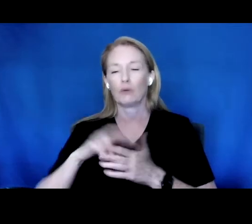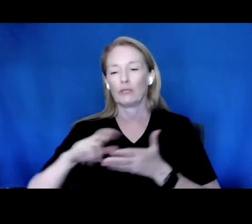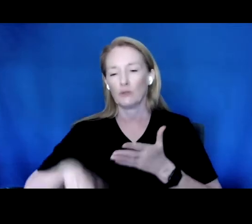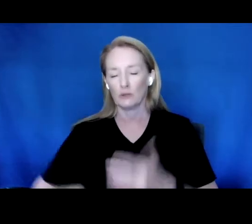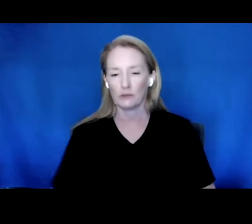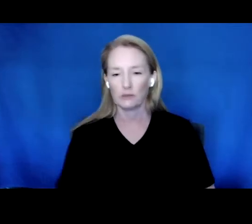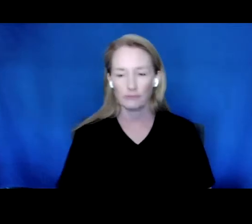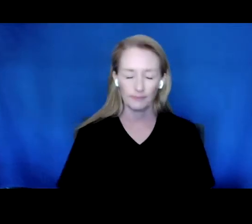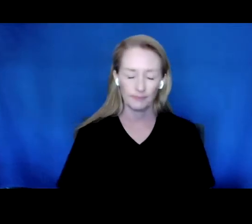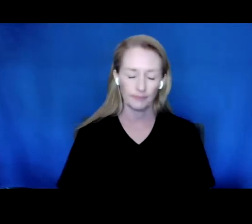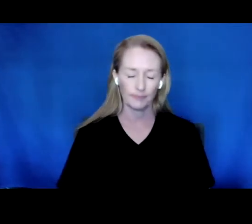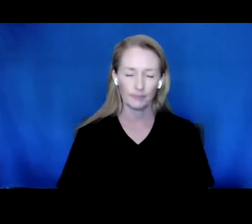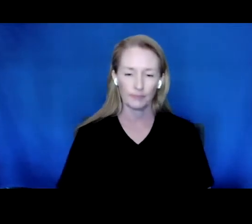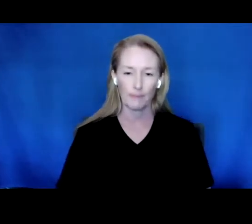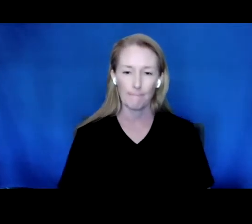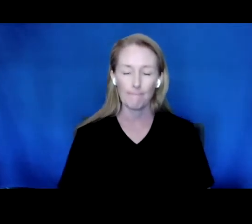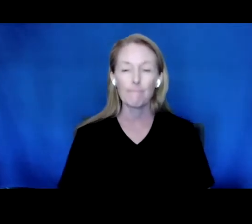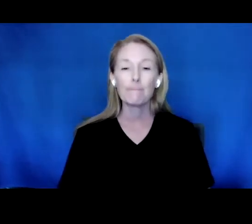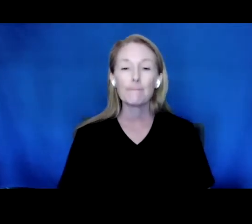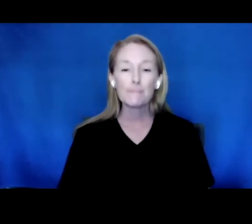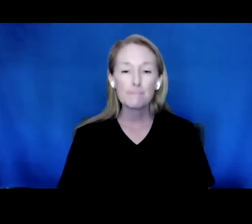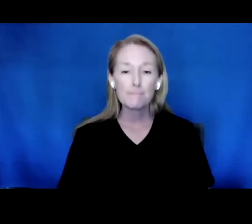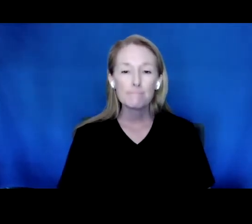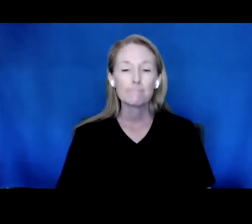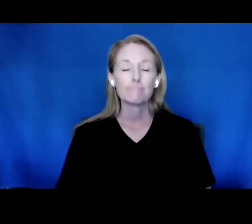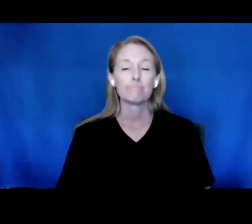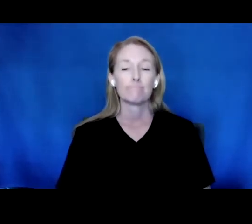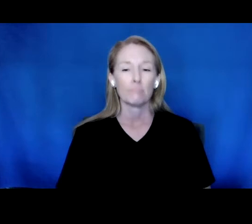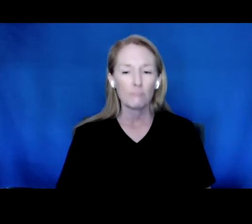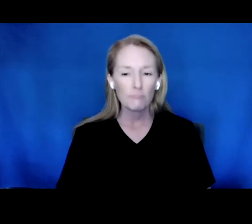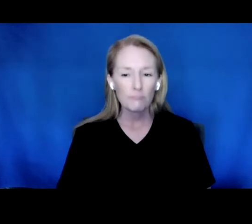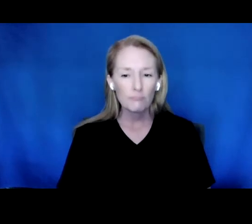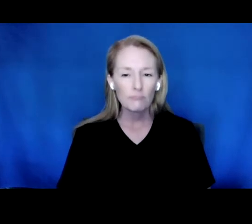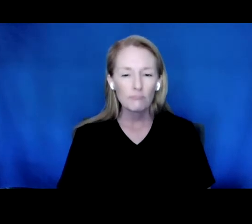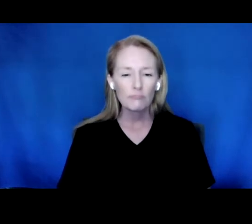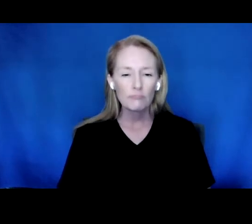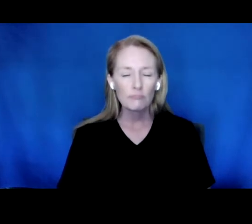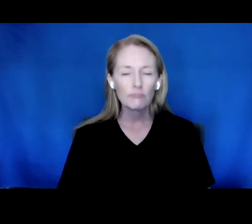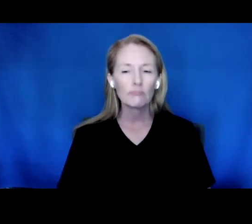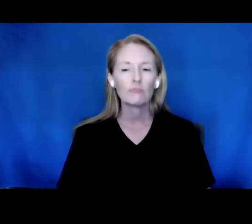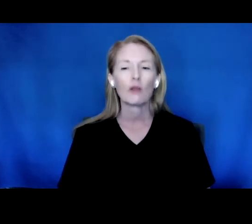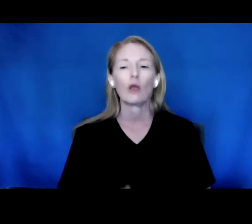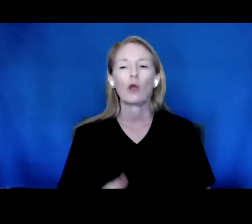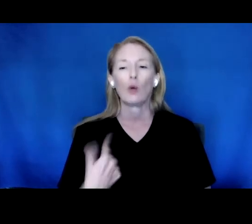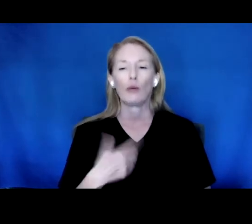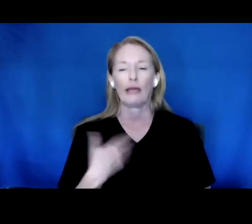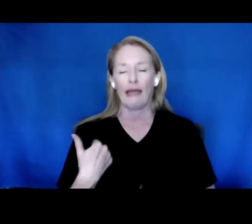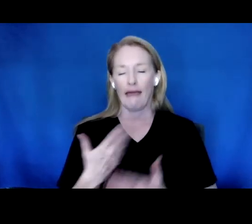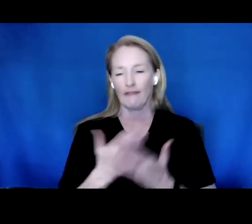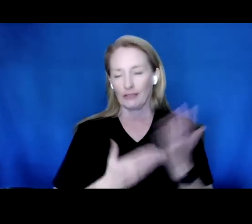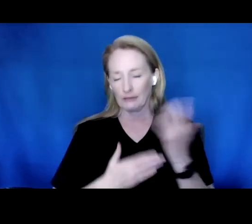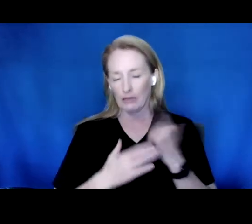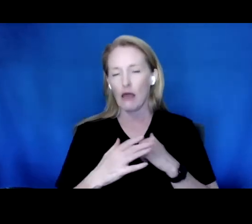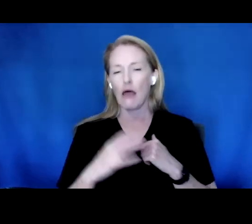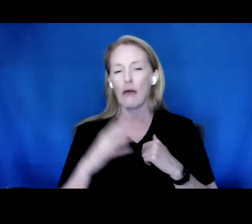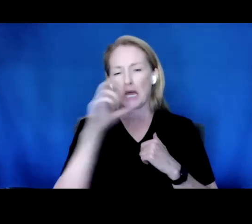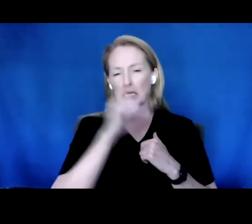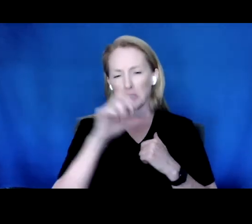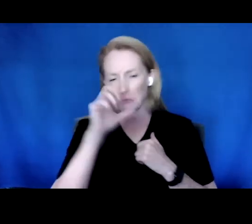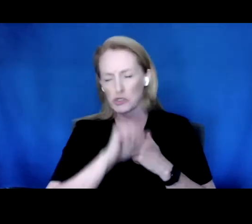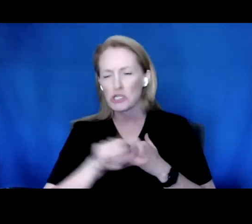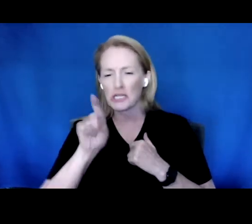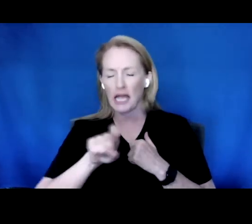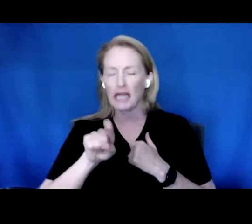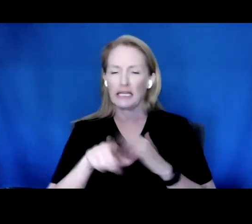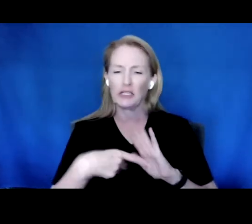So going into this analysis, we do have some assumptions that I feel I should outline. We have to recognize that not all infant